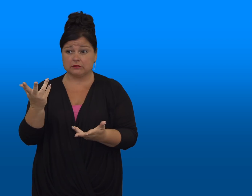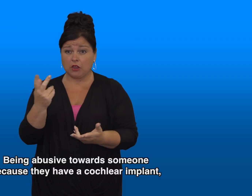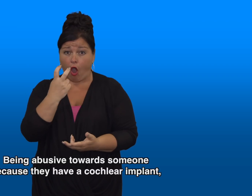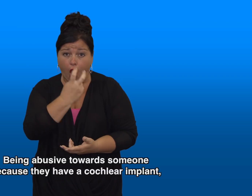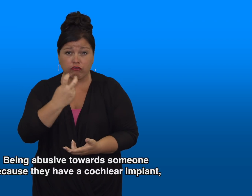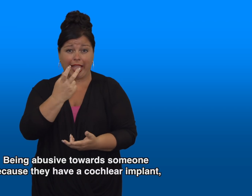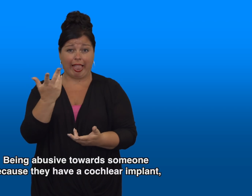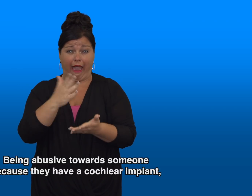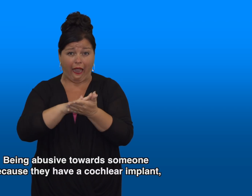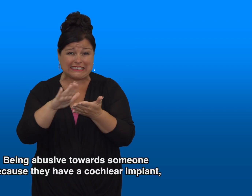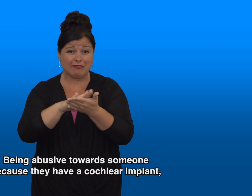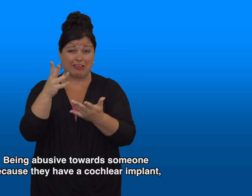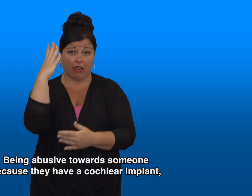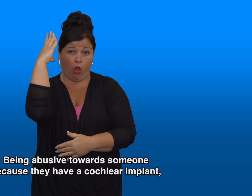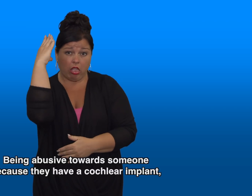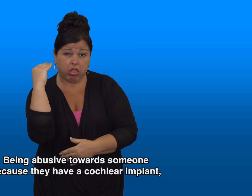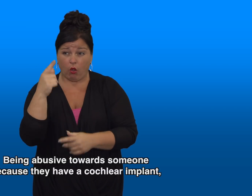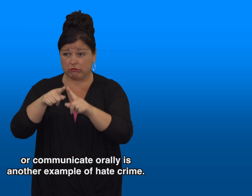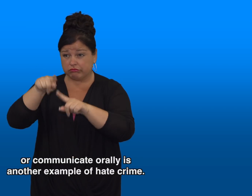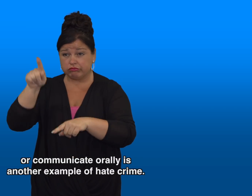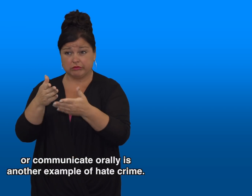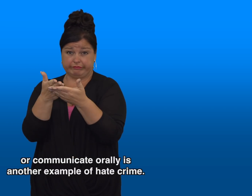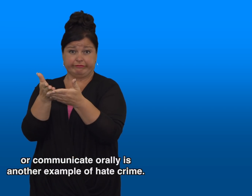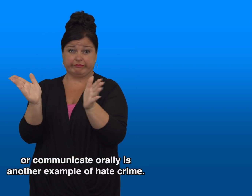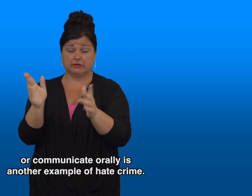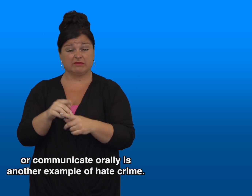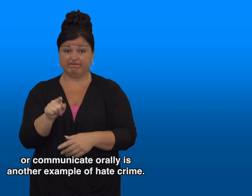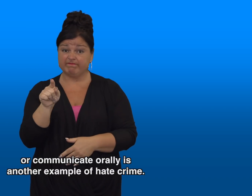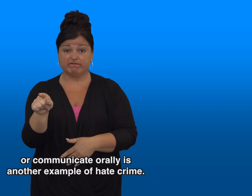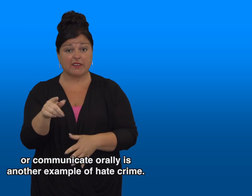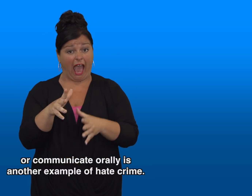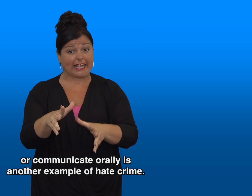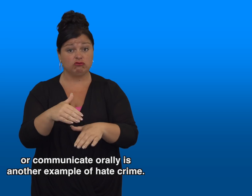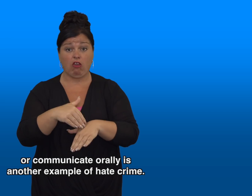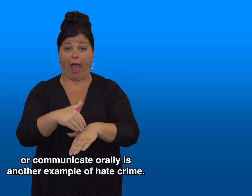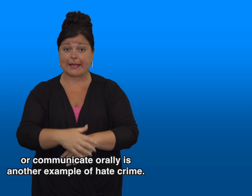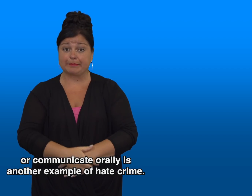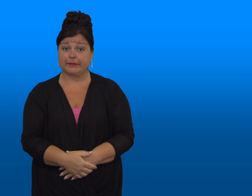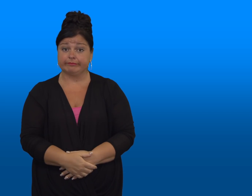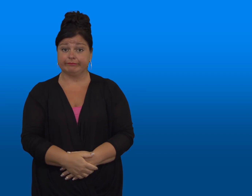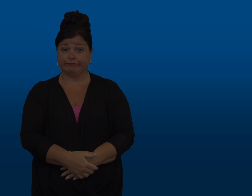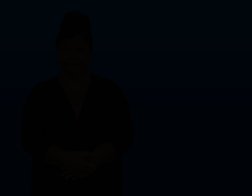Being abusive towards someone because they have a cochlear implant or communicate orally is another example of hate crime.